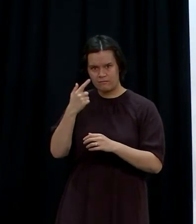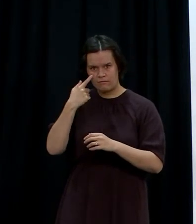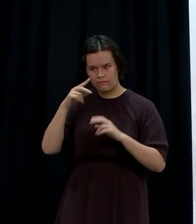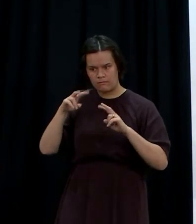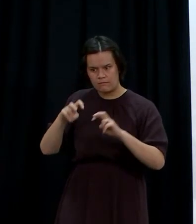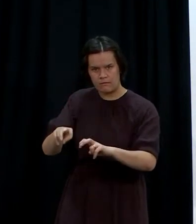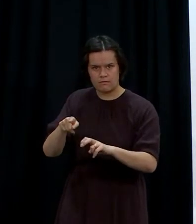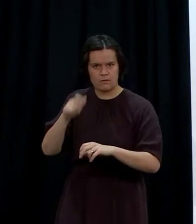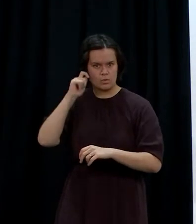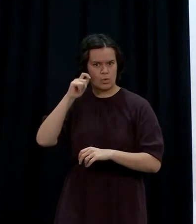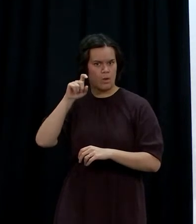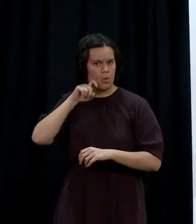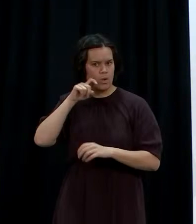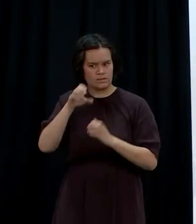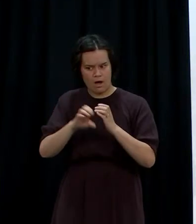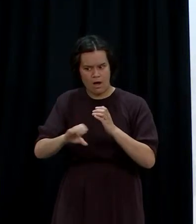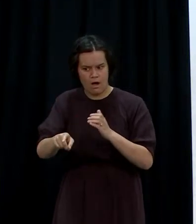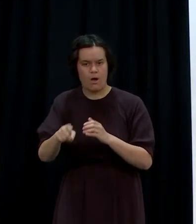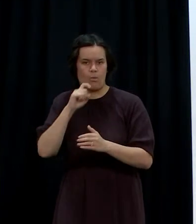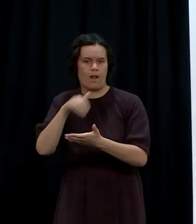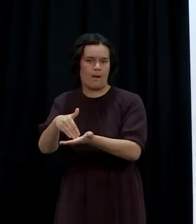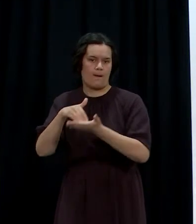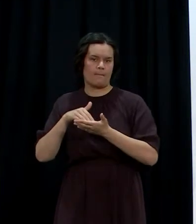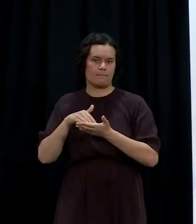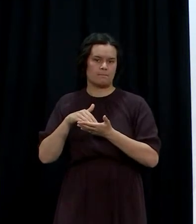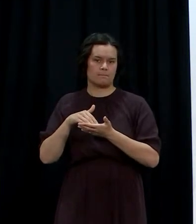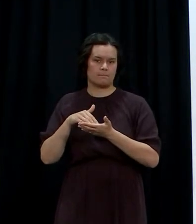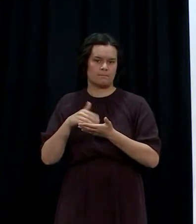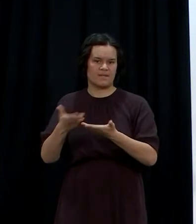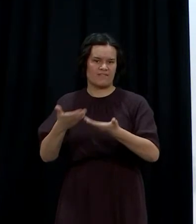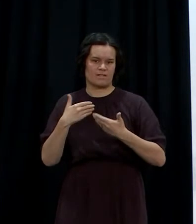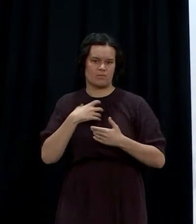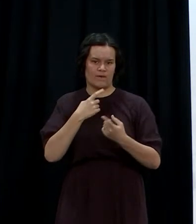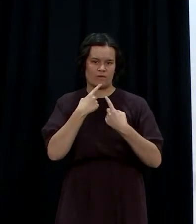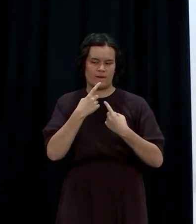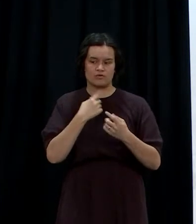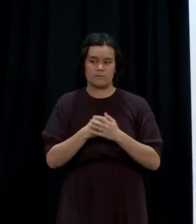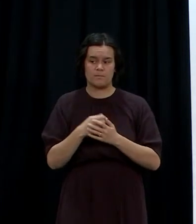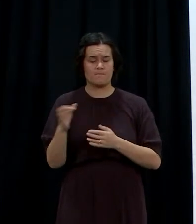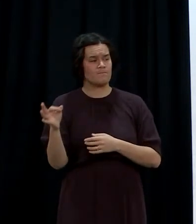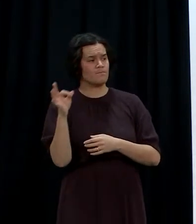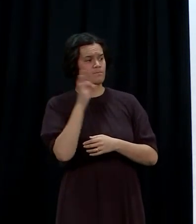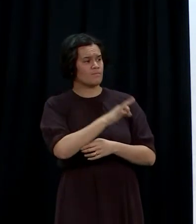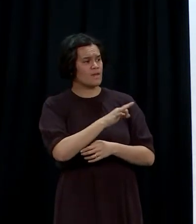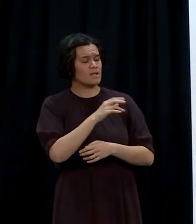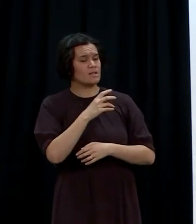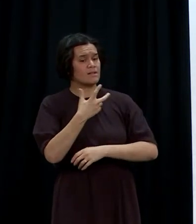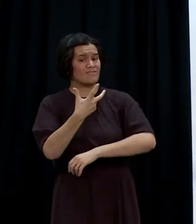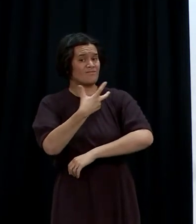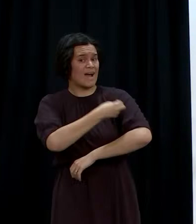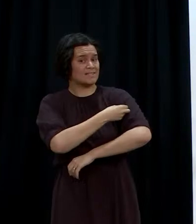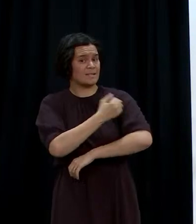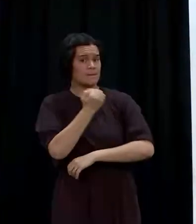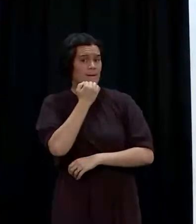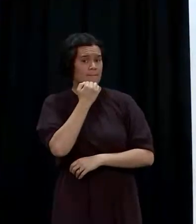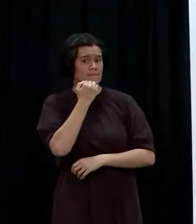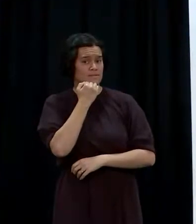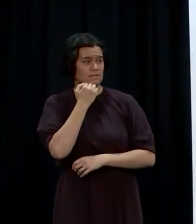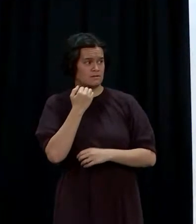the vaccination rollout, we've seen quite a drop-off in vaccines last week compared to the 2 weeks prior, which was obviously really